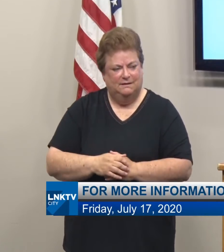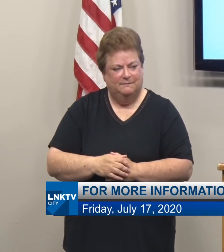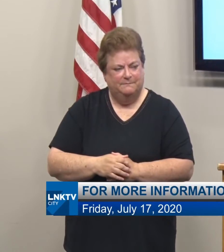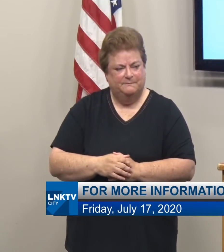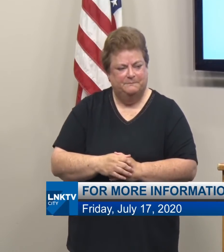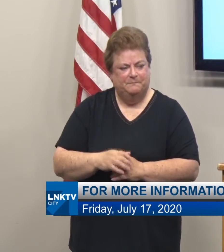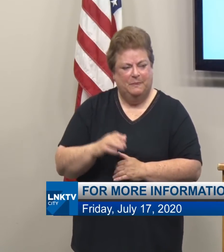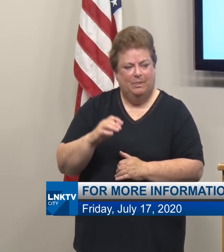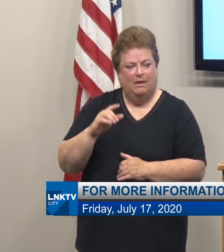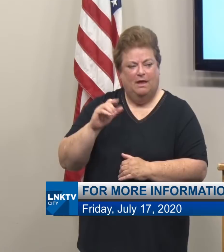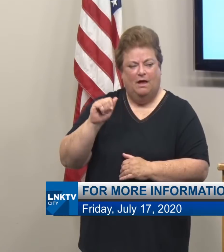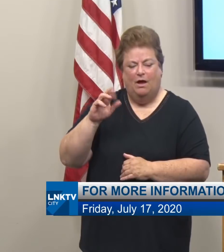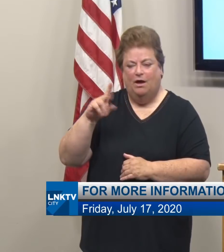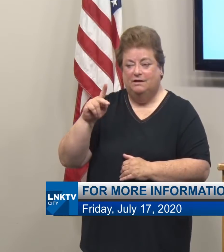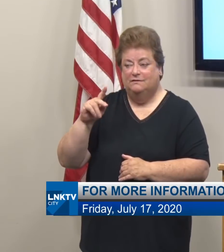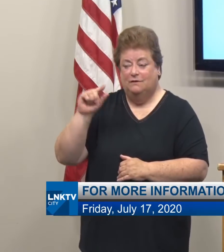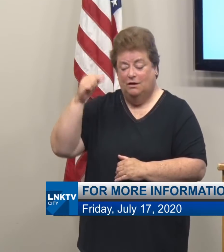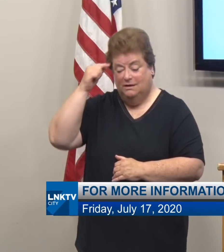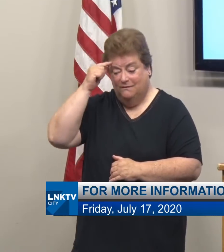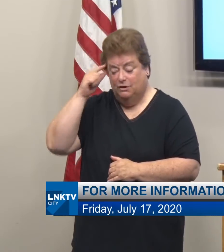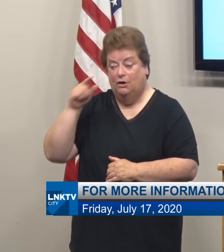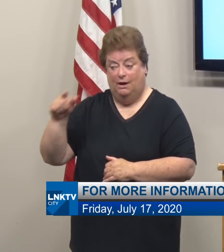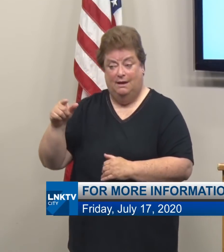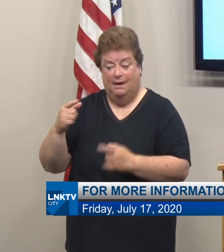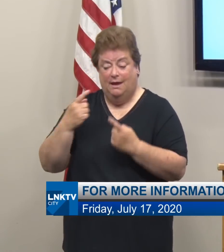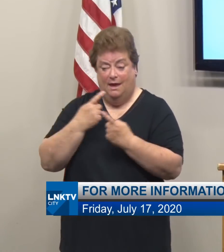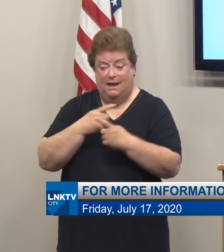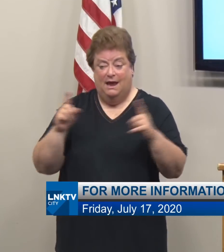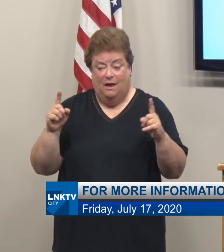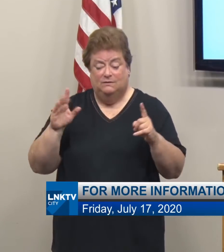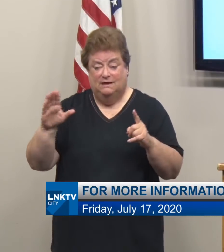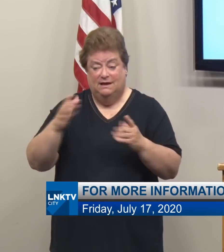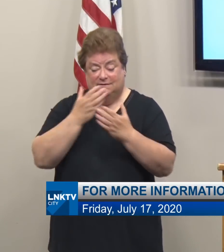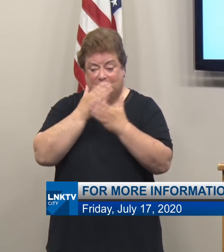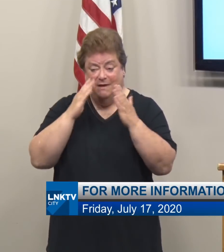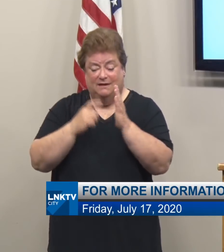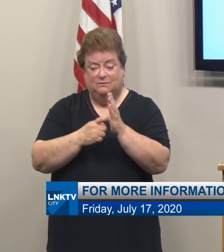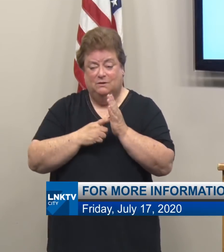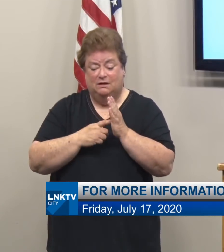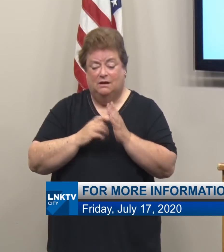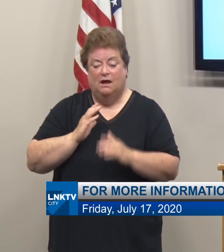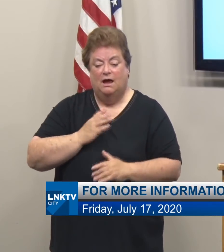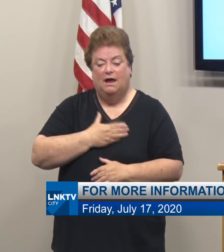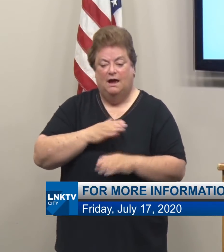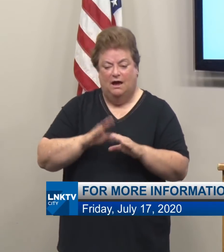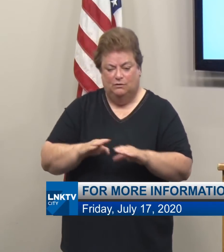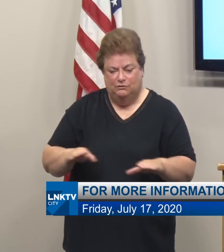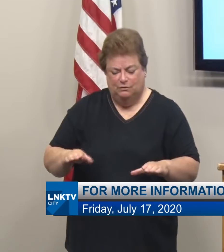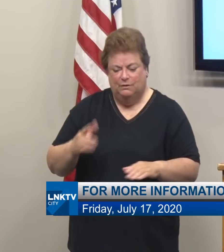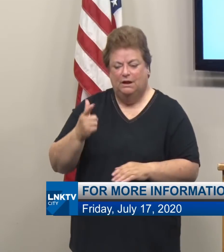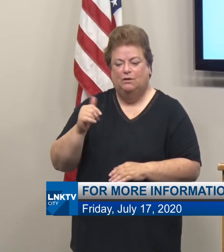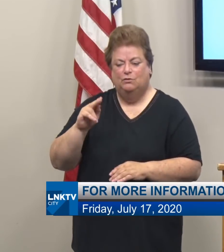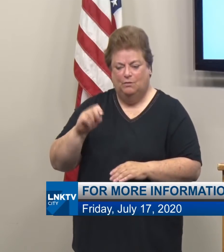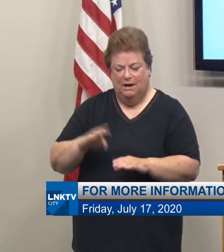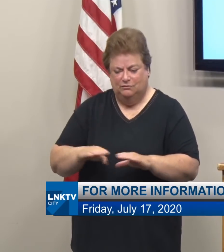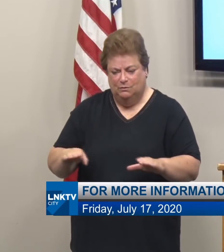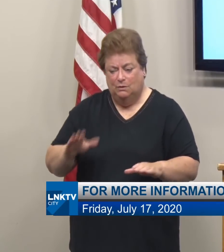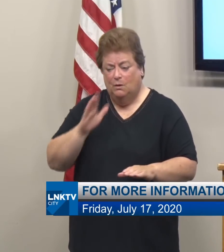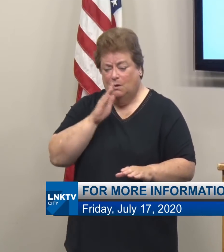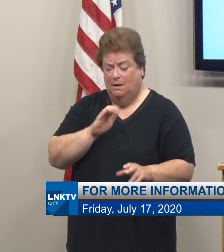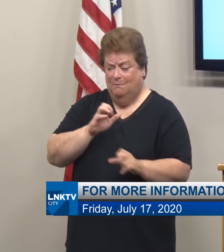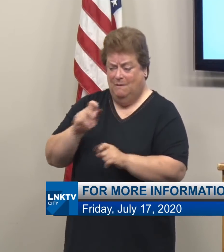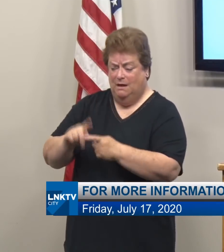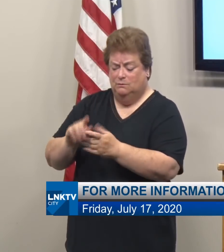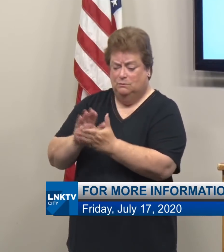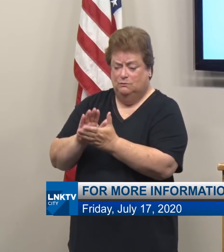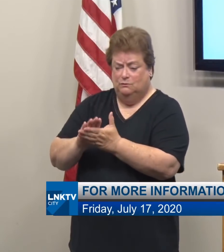Asa Hutchinson said in announcing his state's mask mandate, quote, "Our children and grandchildren will be going back to school this